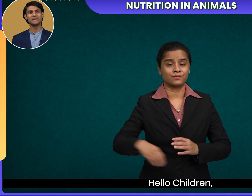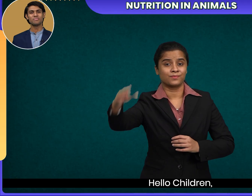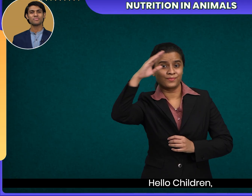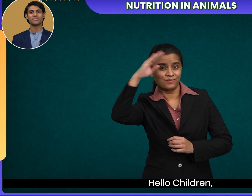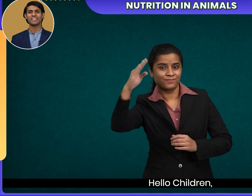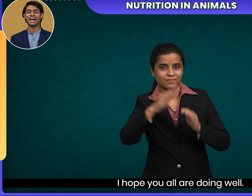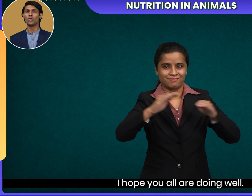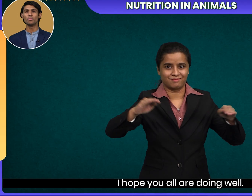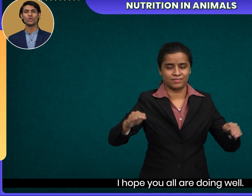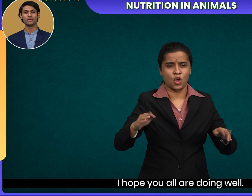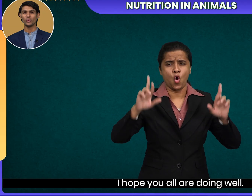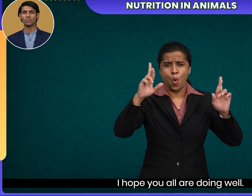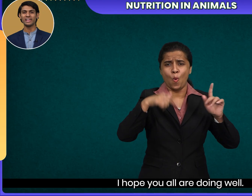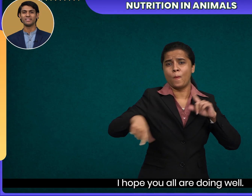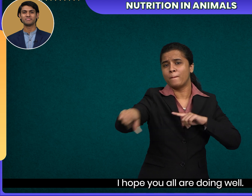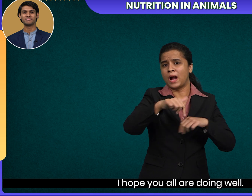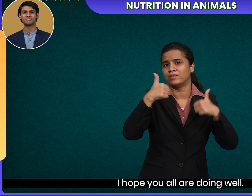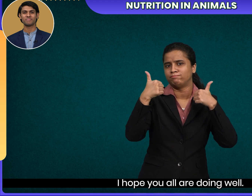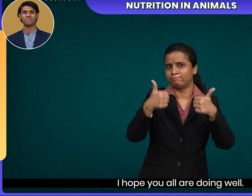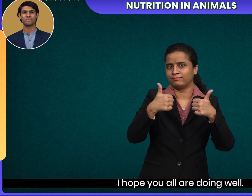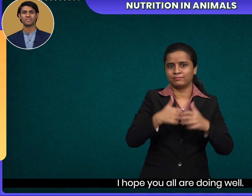Hello children, I hope you all are doing well.